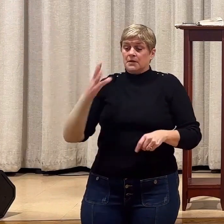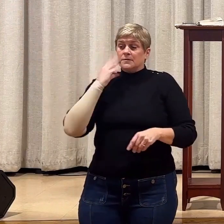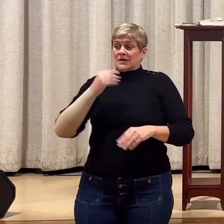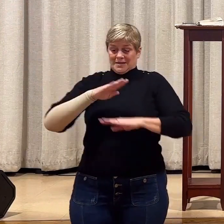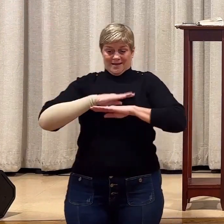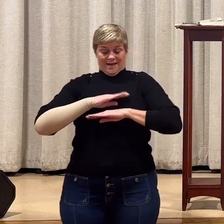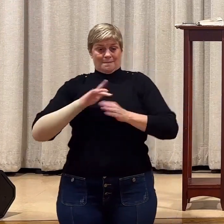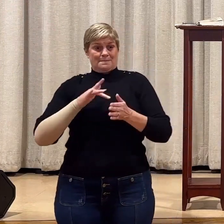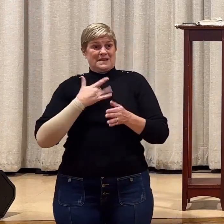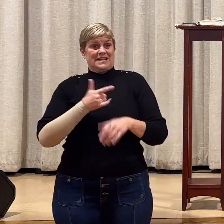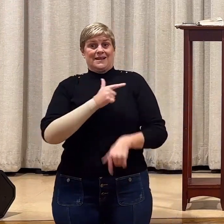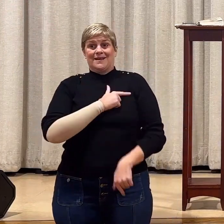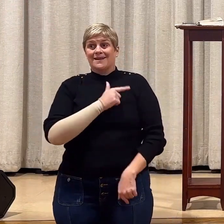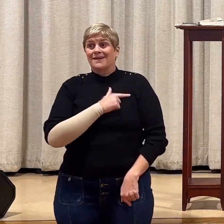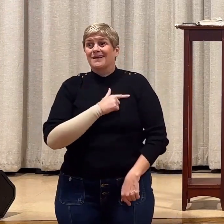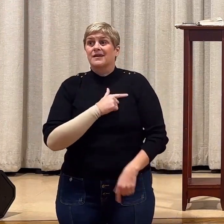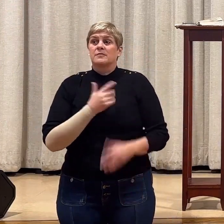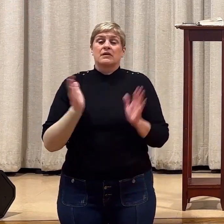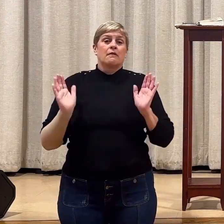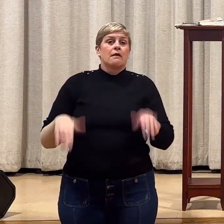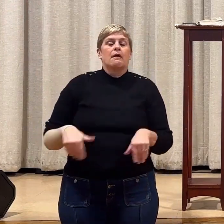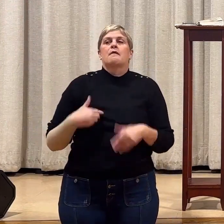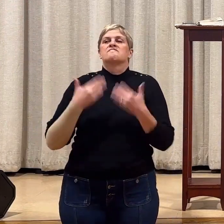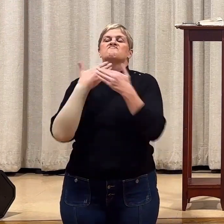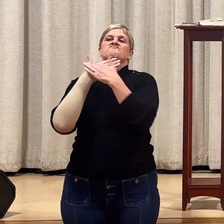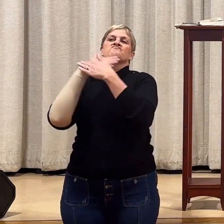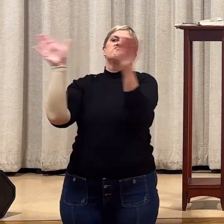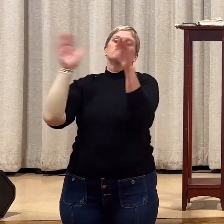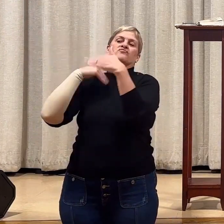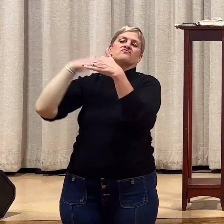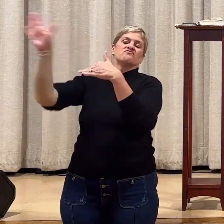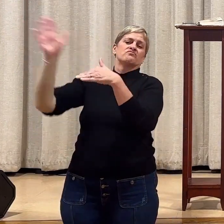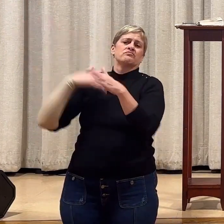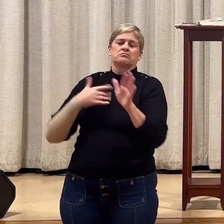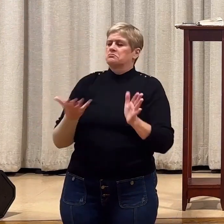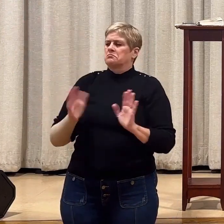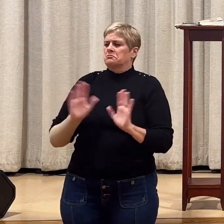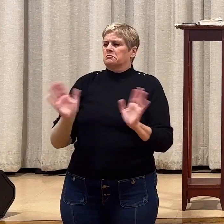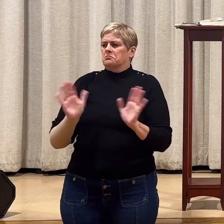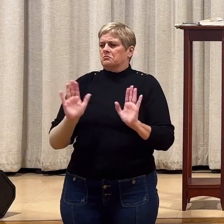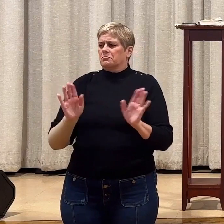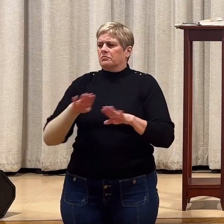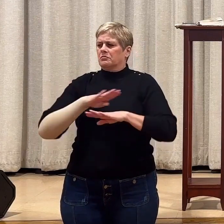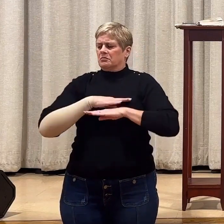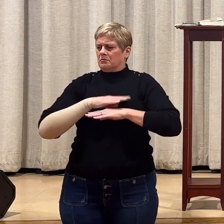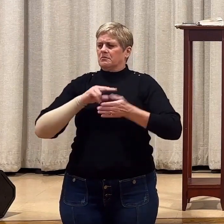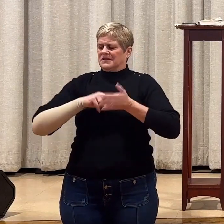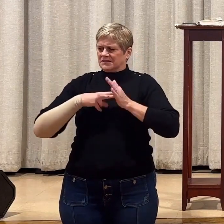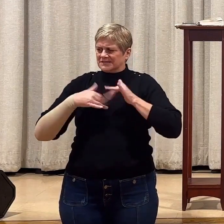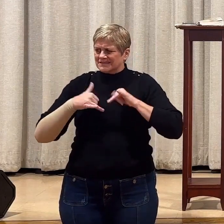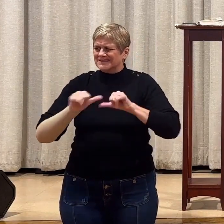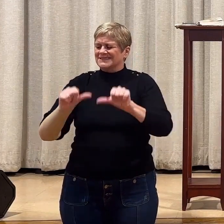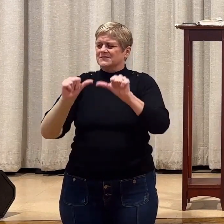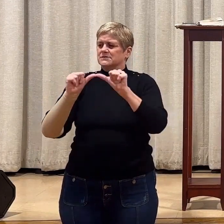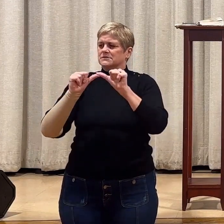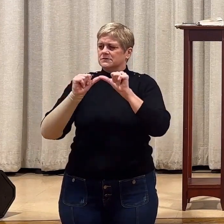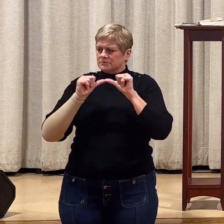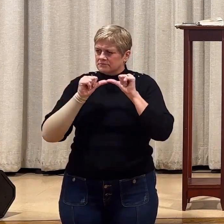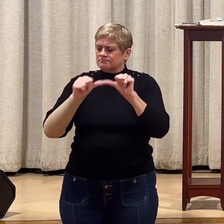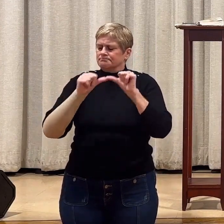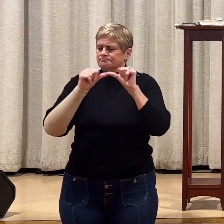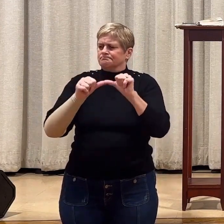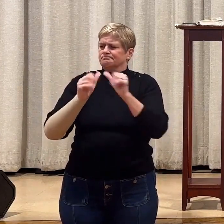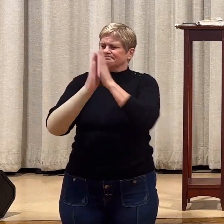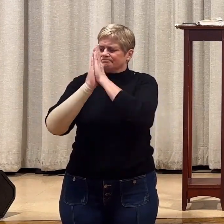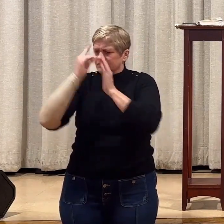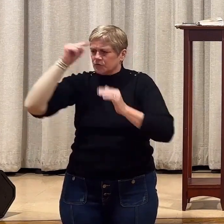lazy in your faith. And contentment does not mean that you're not pushing forward in life. Because Paul said, I press on towards